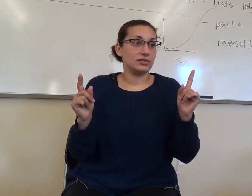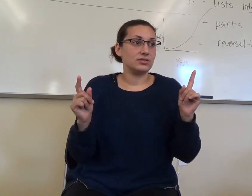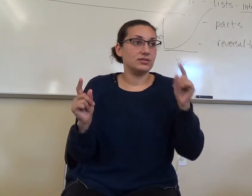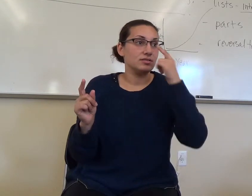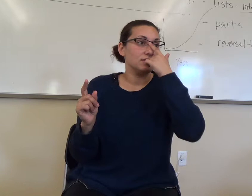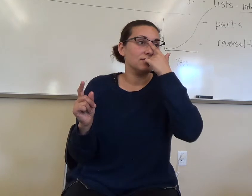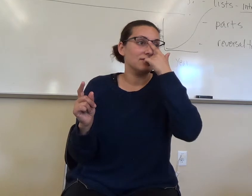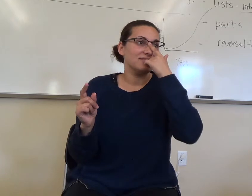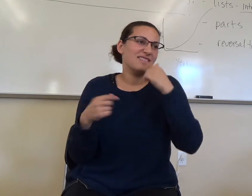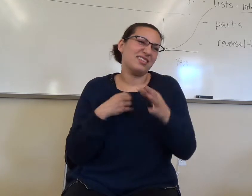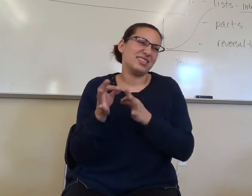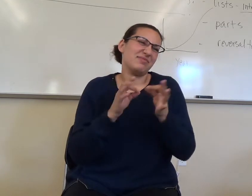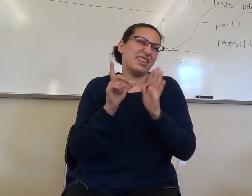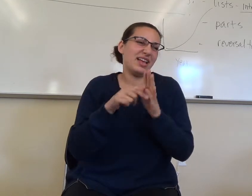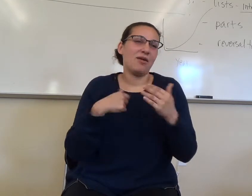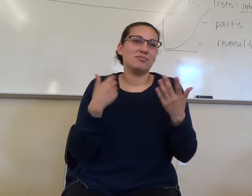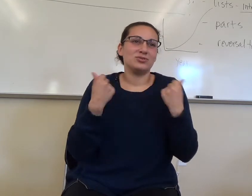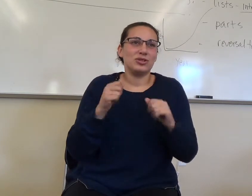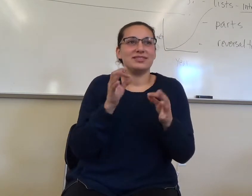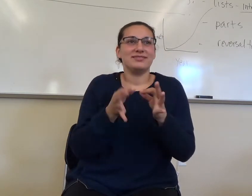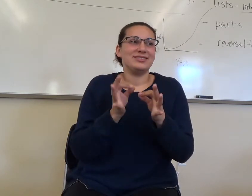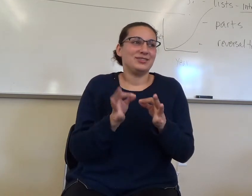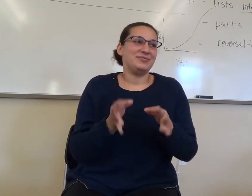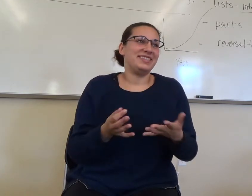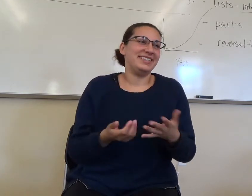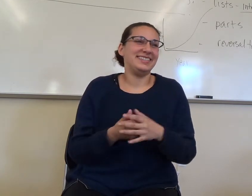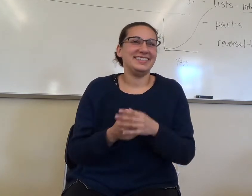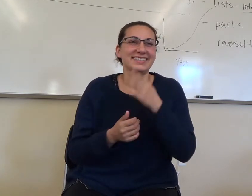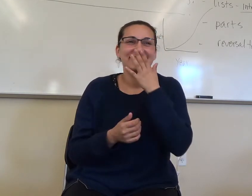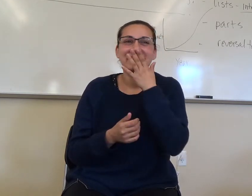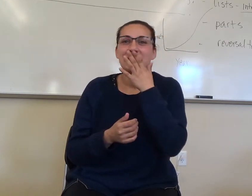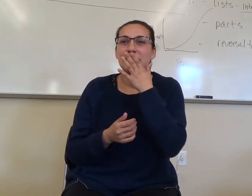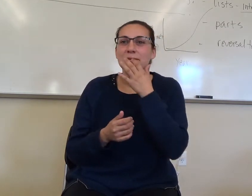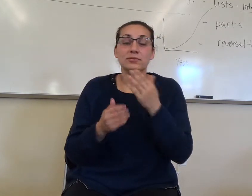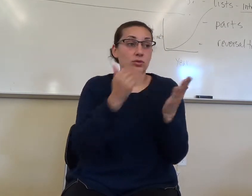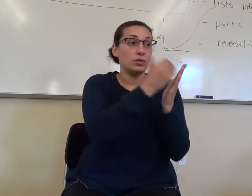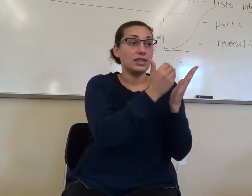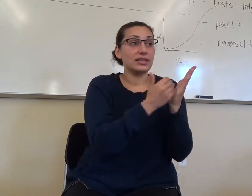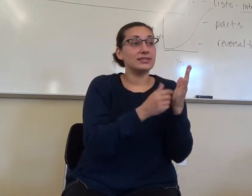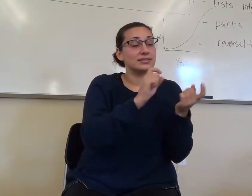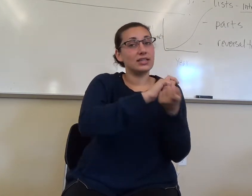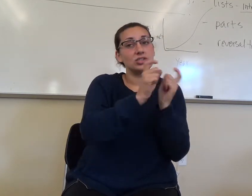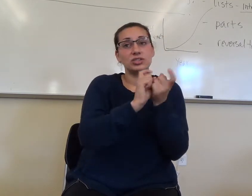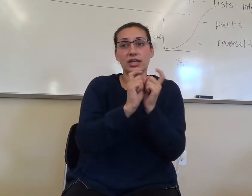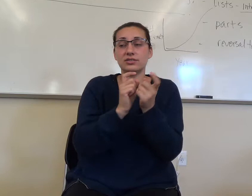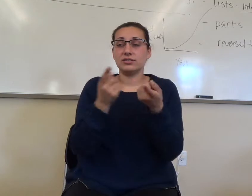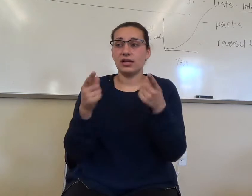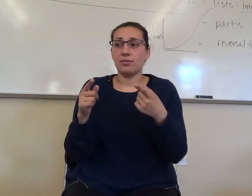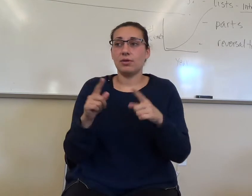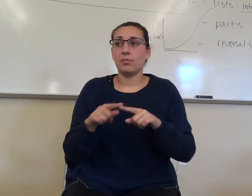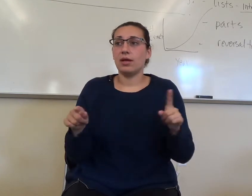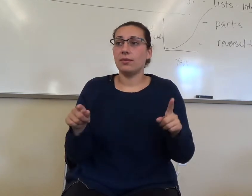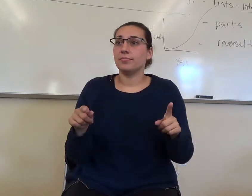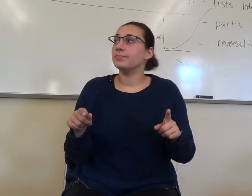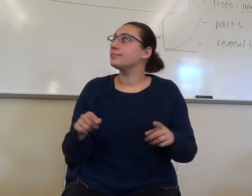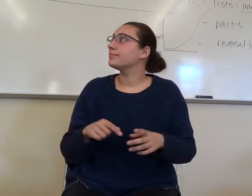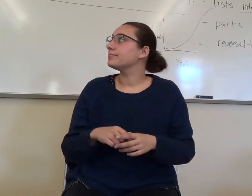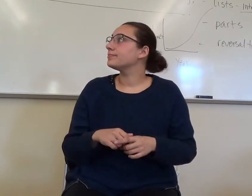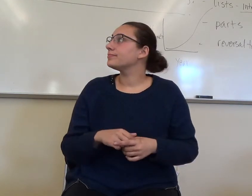we could list all these changes. But again, what I want you to think in terms of is not getting bogged down